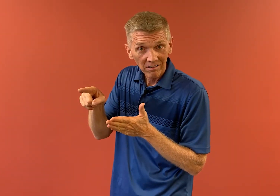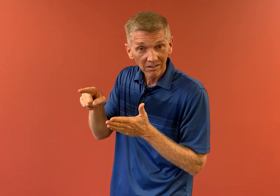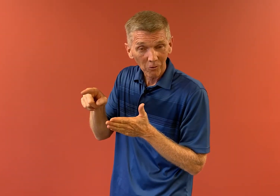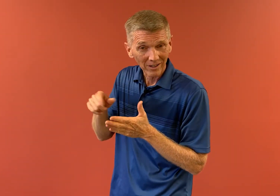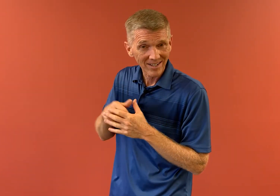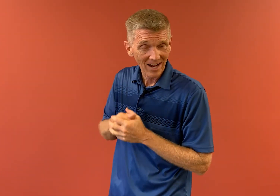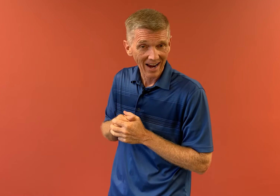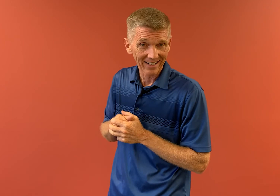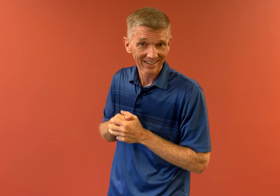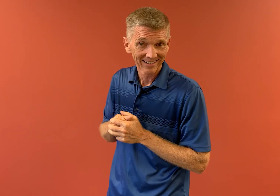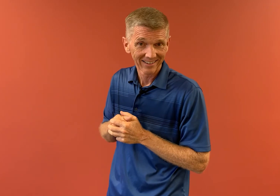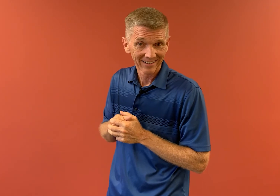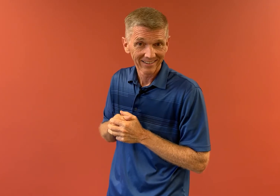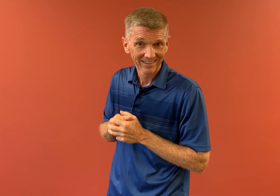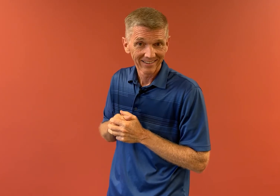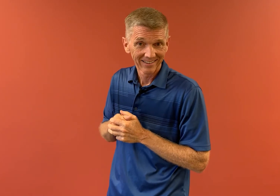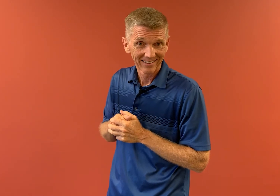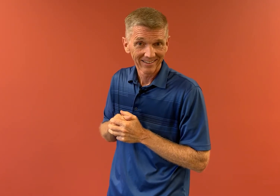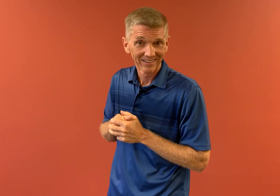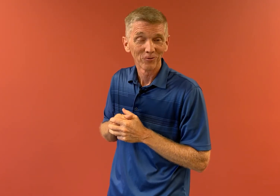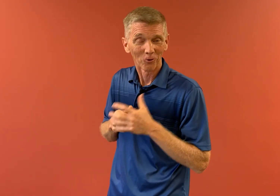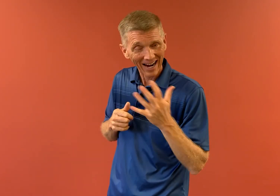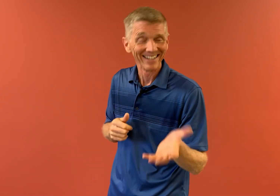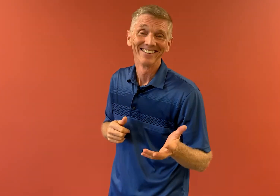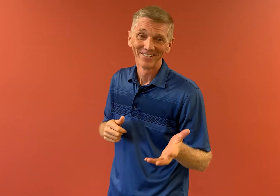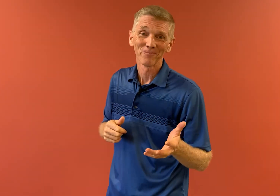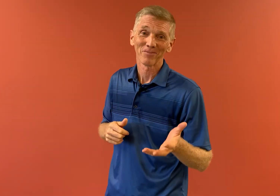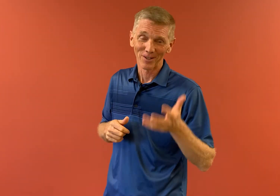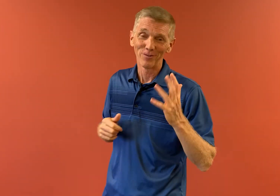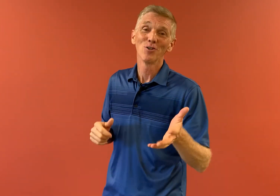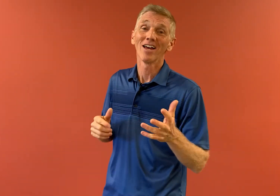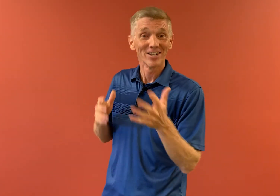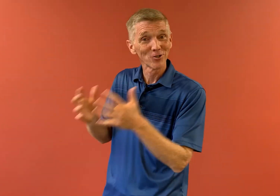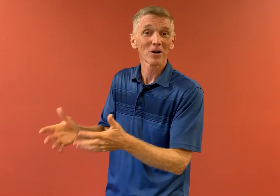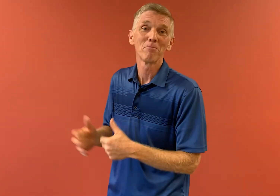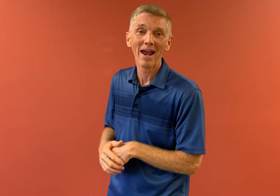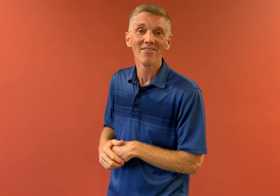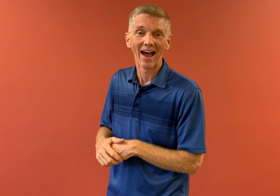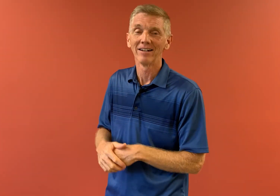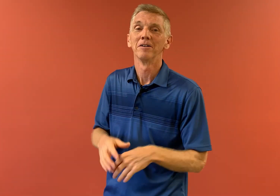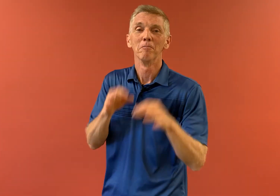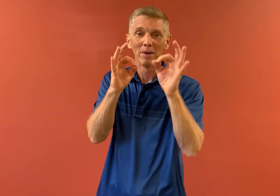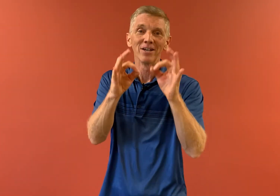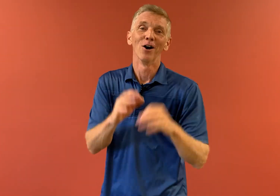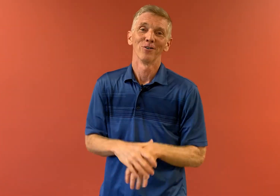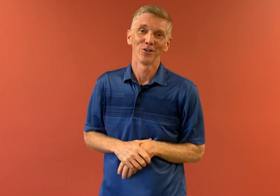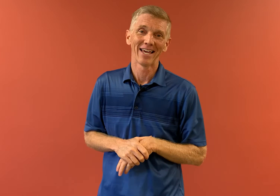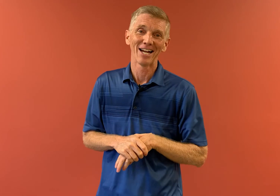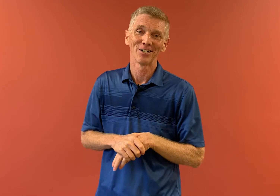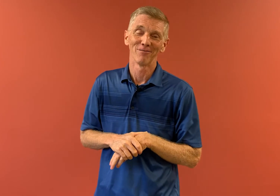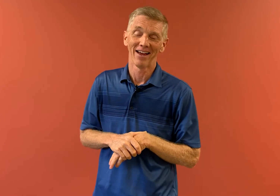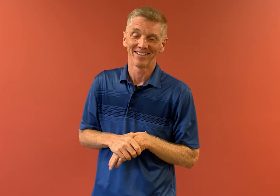What did I sign? Right. If you said, did you already pay that? Bingo, you're catching on